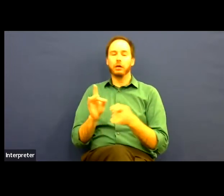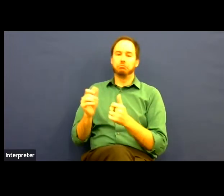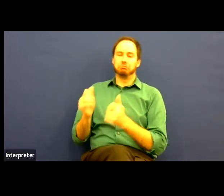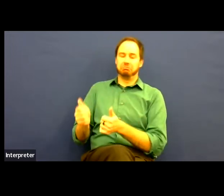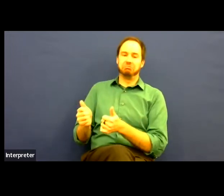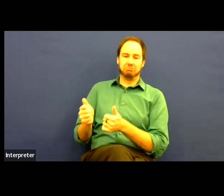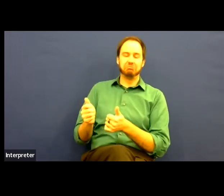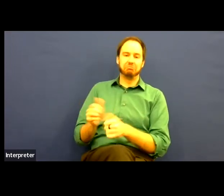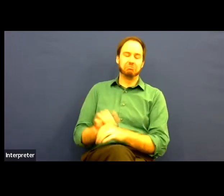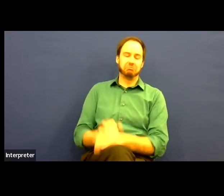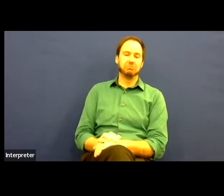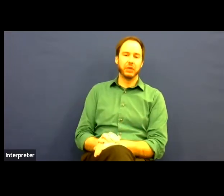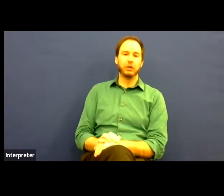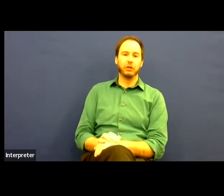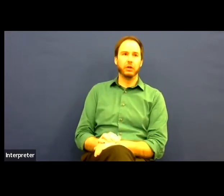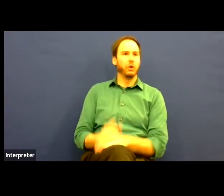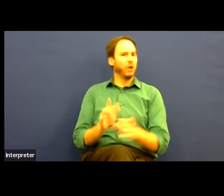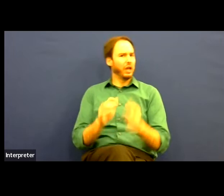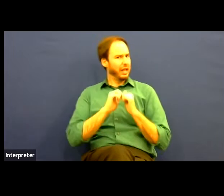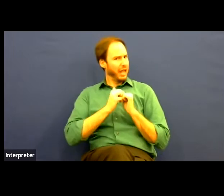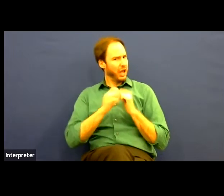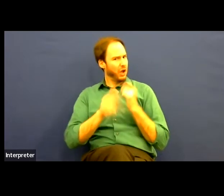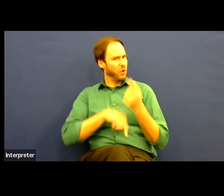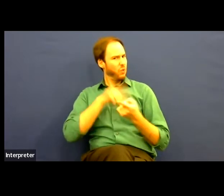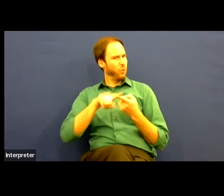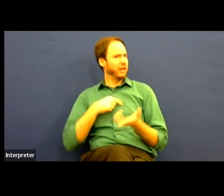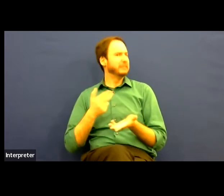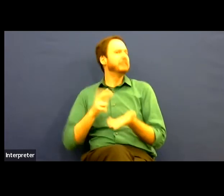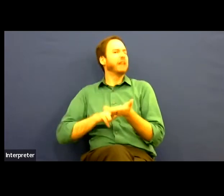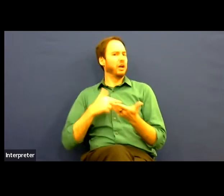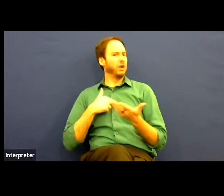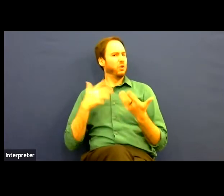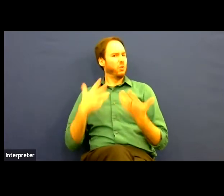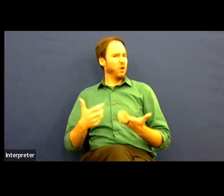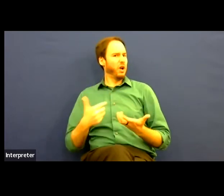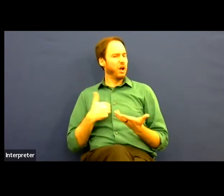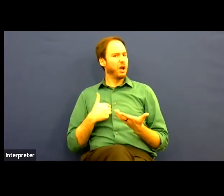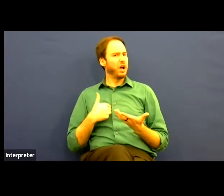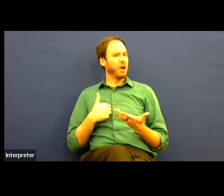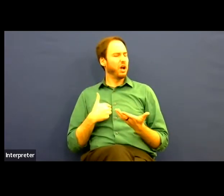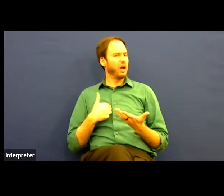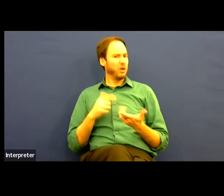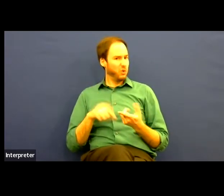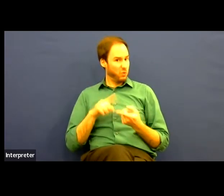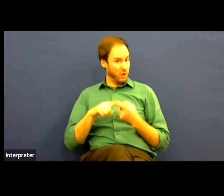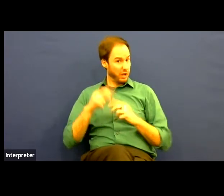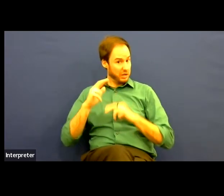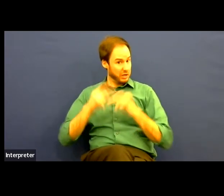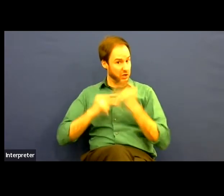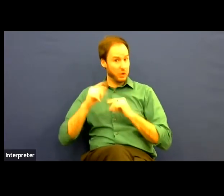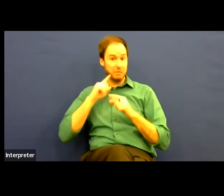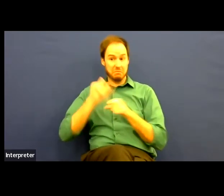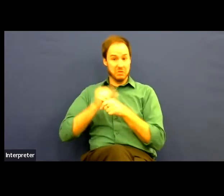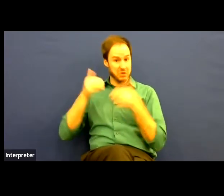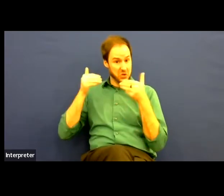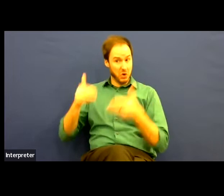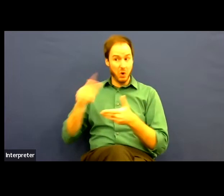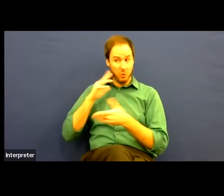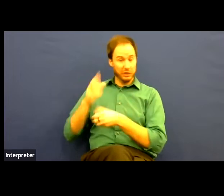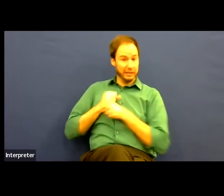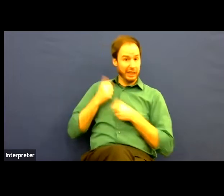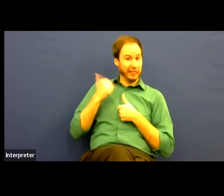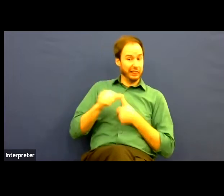the stubs in. So how and when do you sign up for this? When the construction's going on, they'll receive a